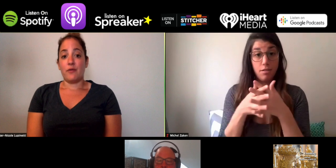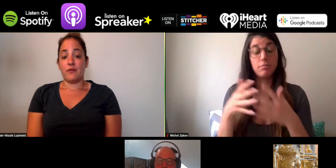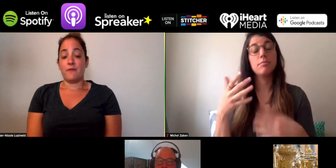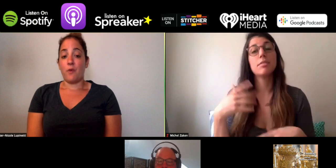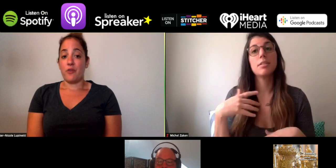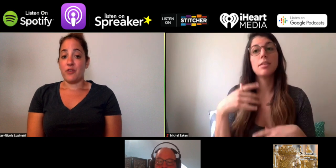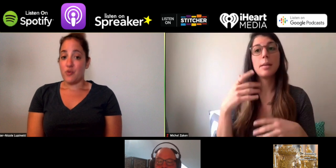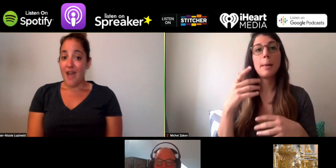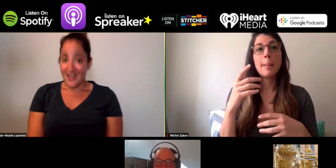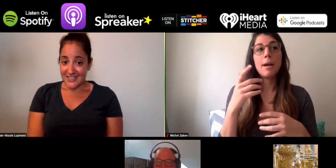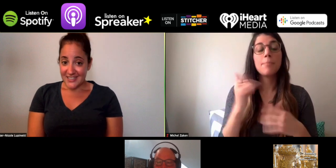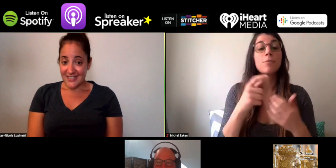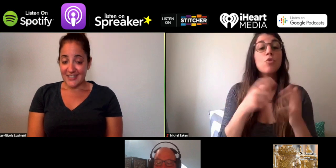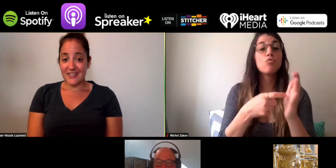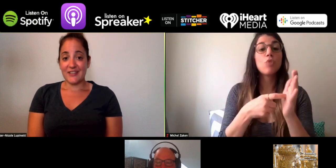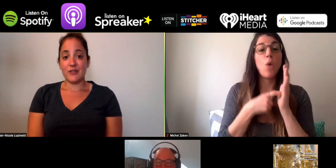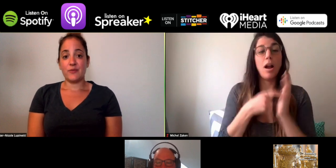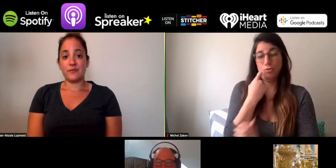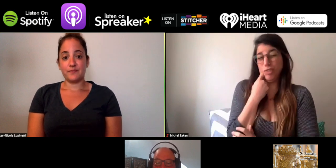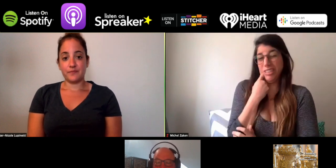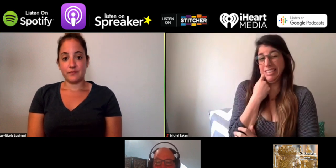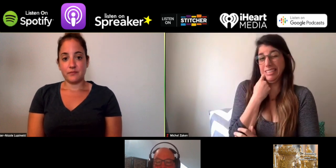Now, for the U.S.,